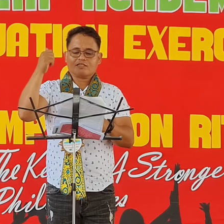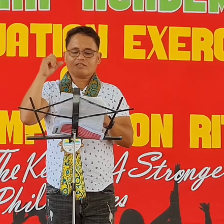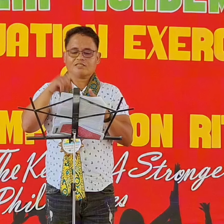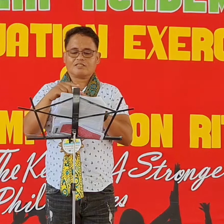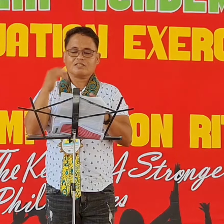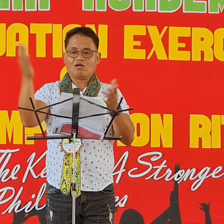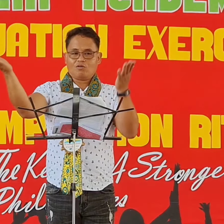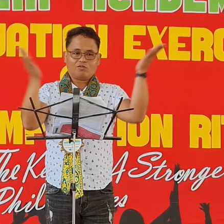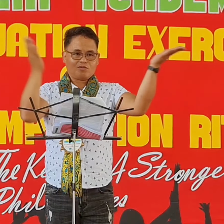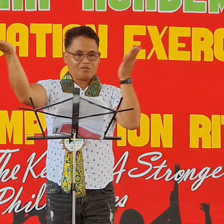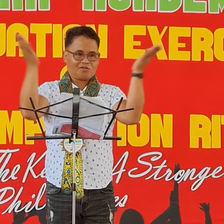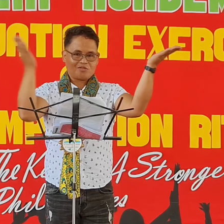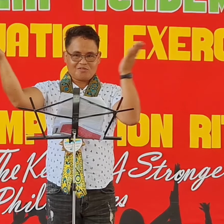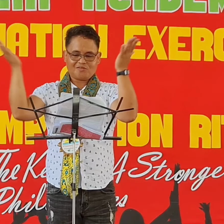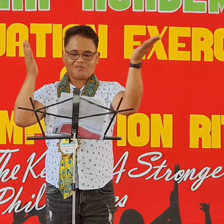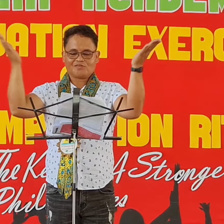And Arlene was a waitress.